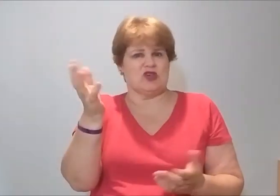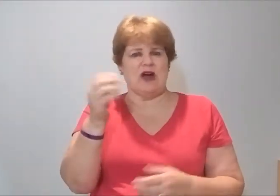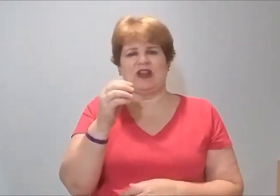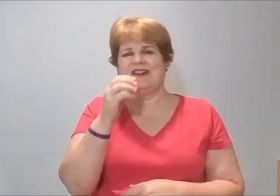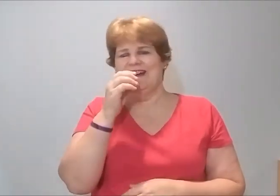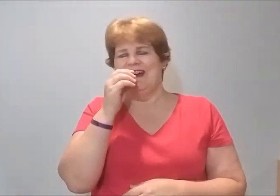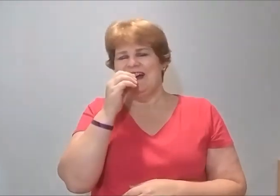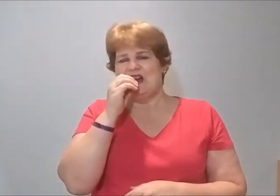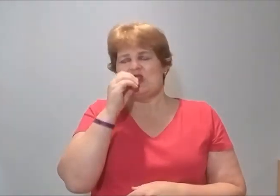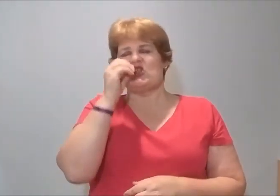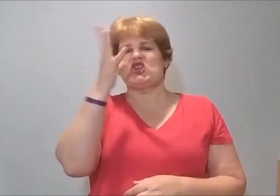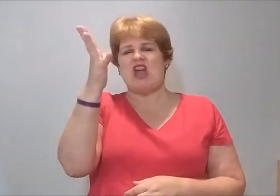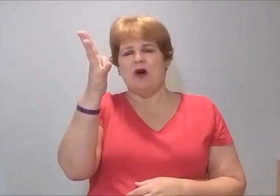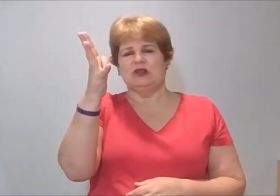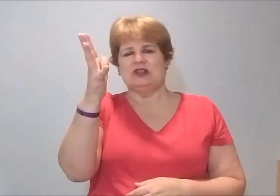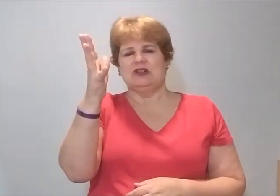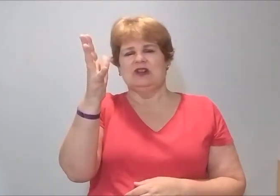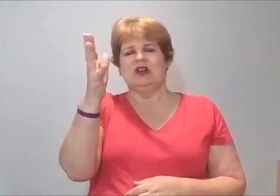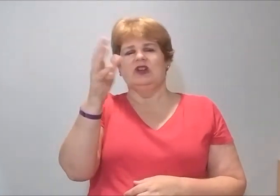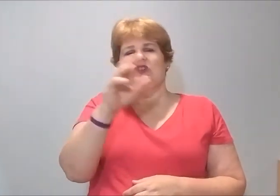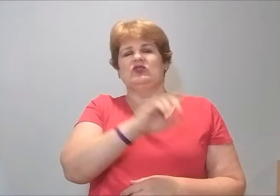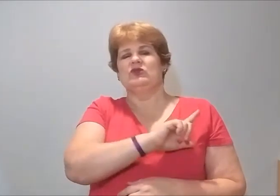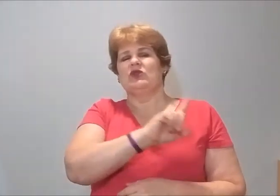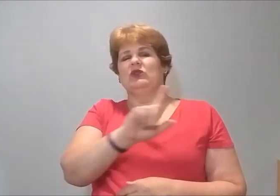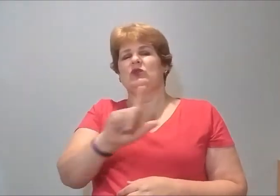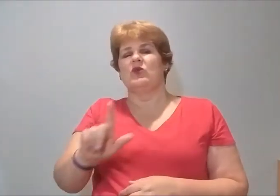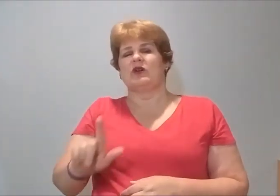shouting. Shout to the Lord,